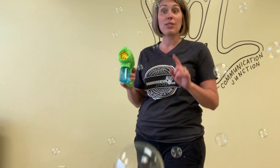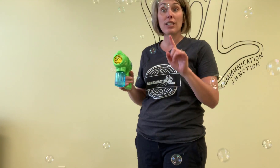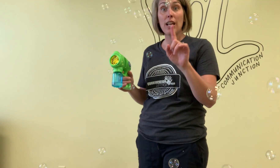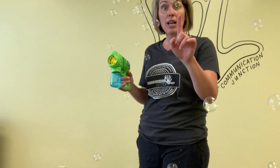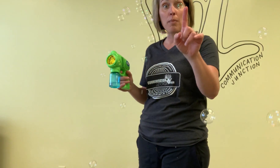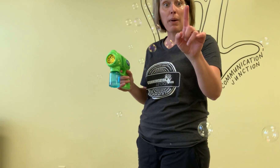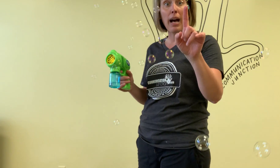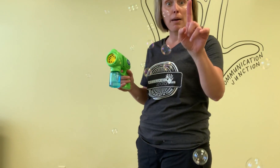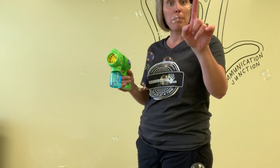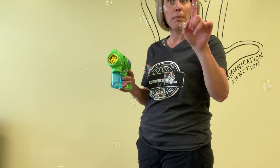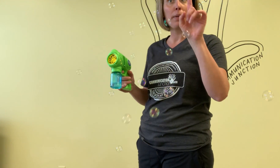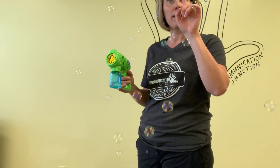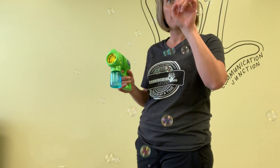around. Pop,